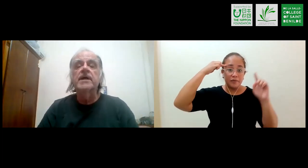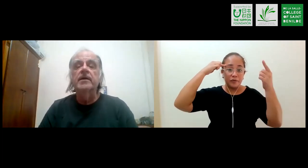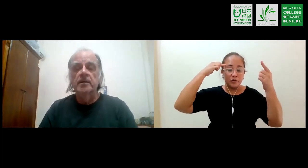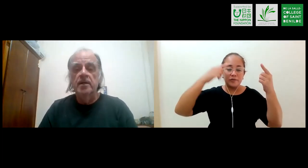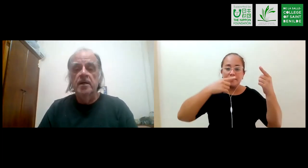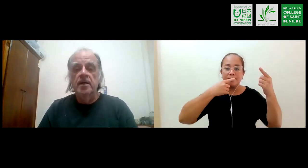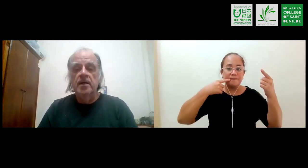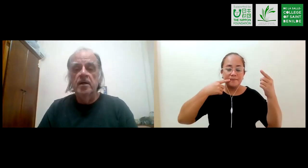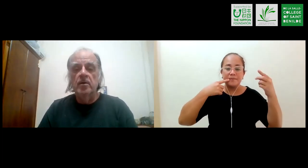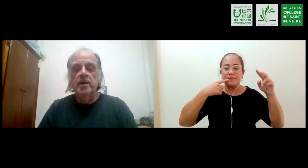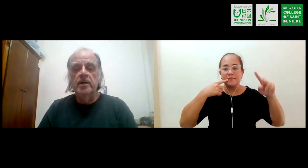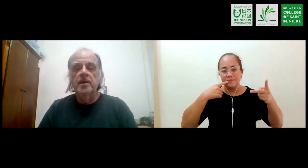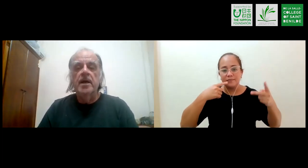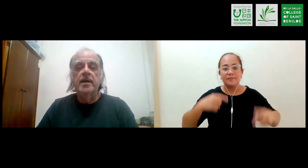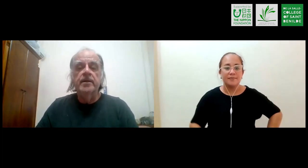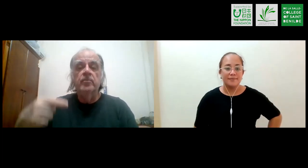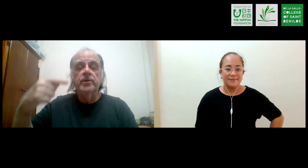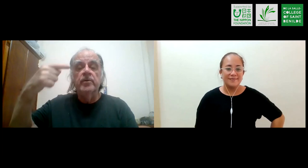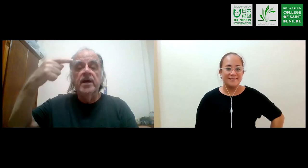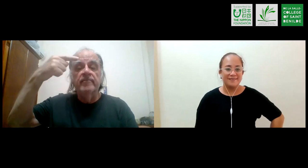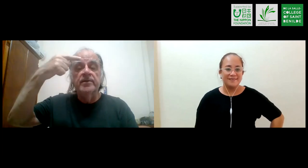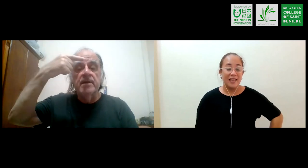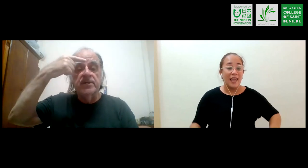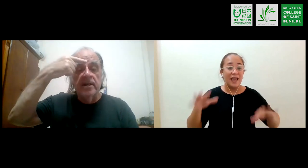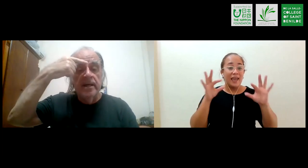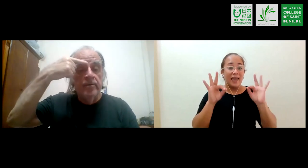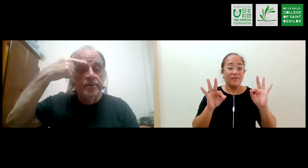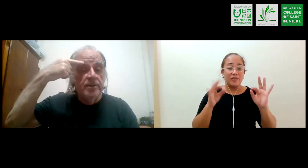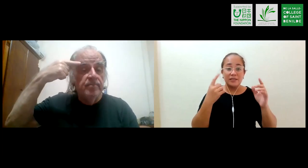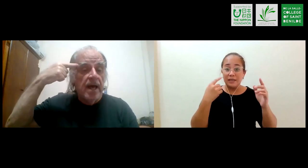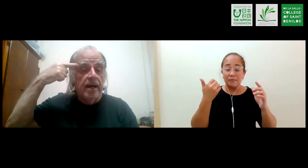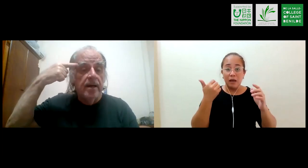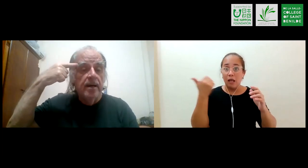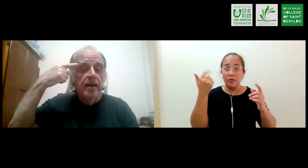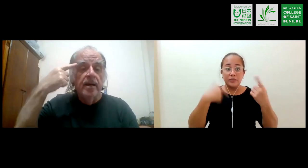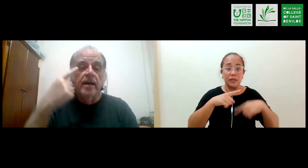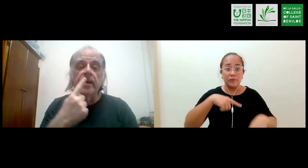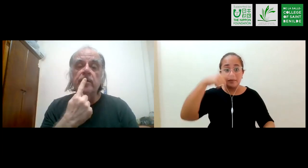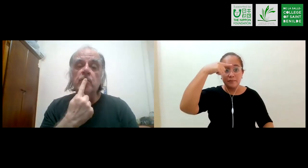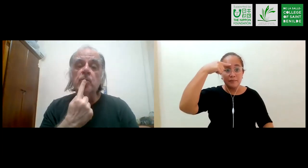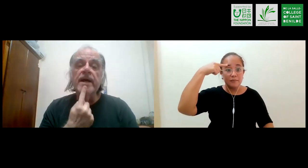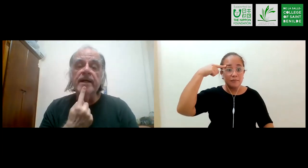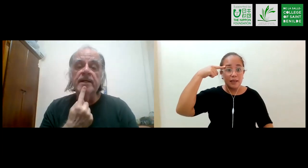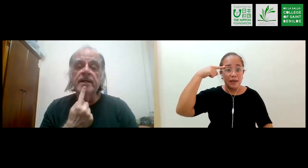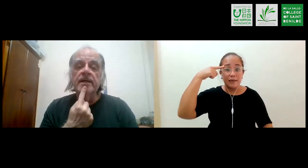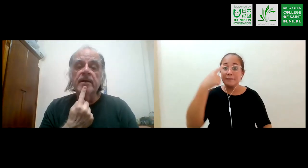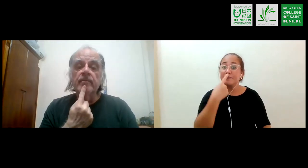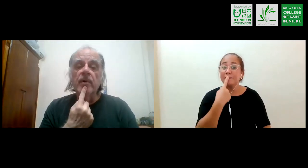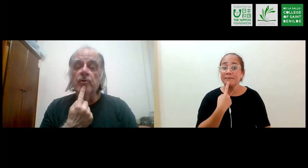second. Okay. And then when you have, in some sign languages, black and red, both